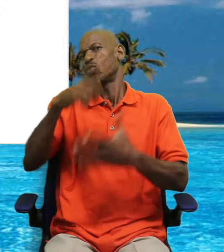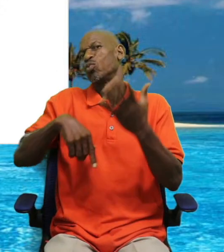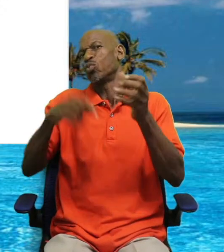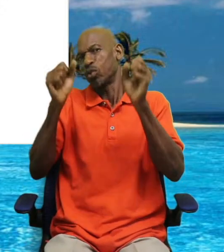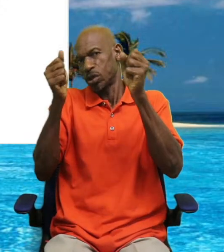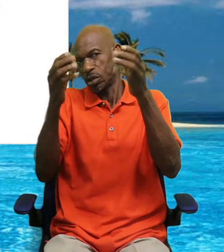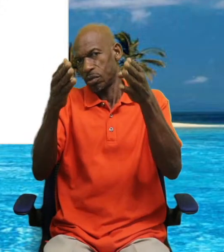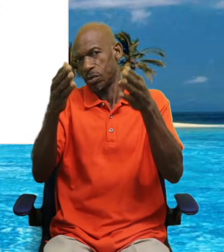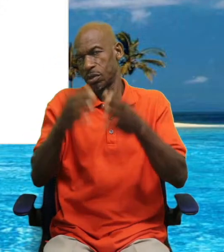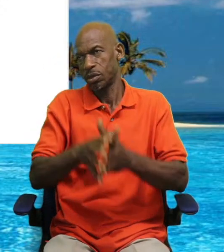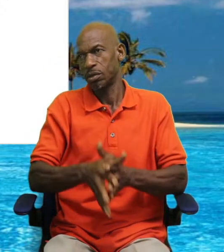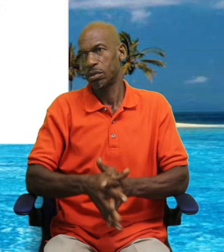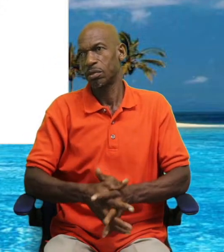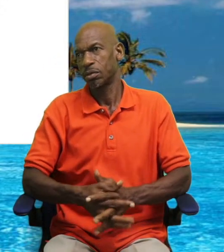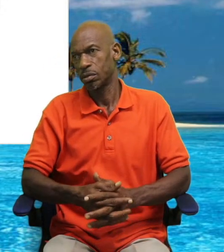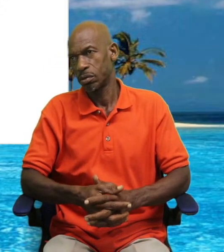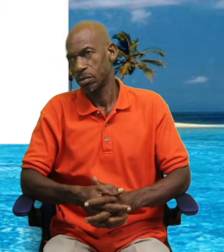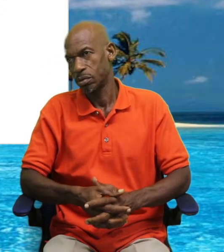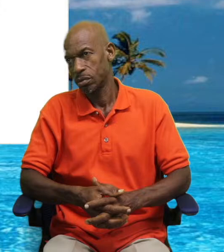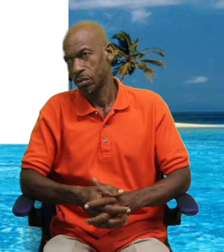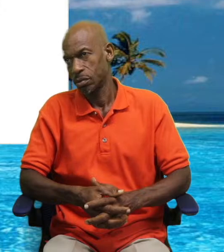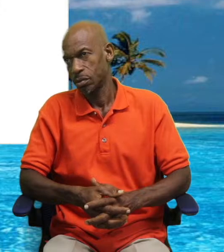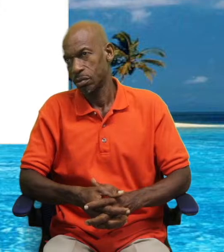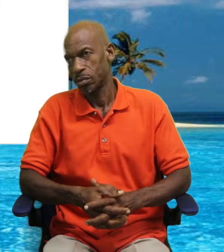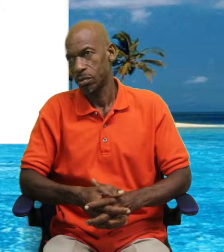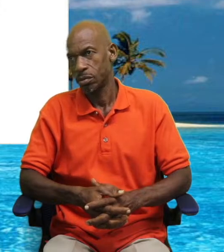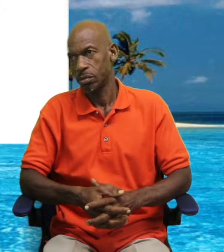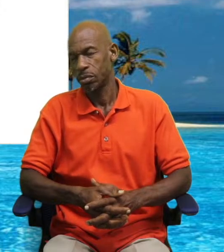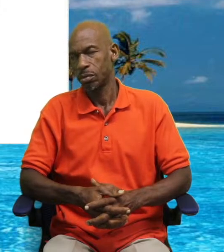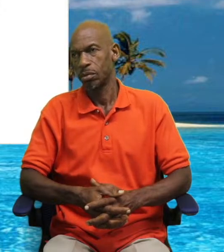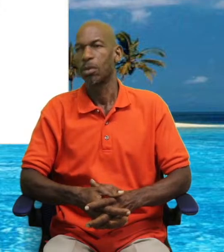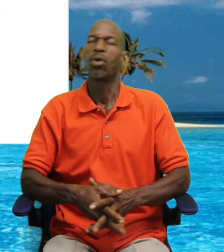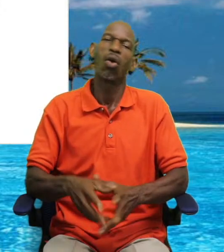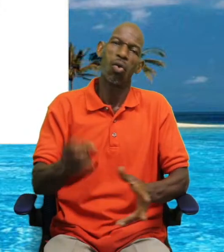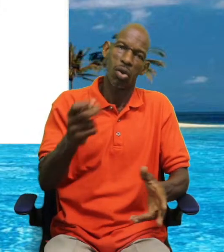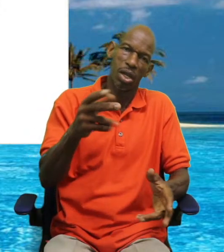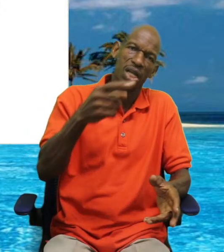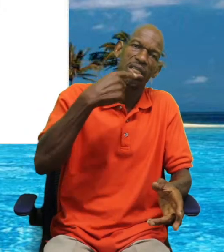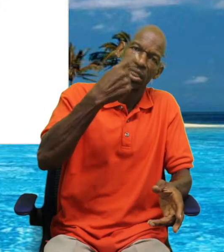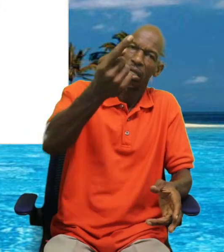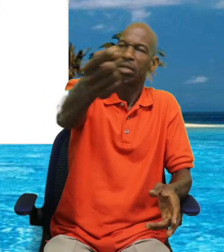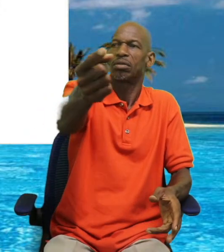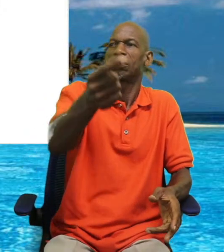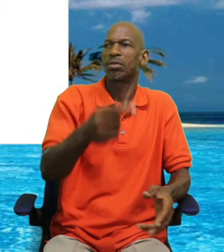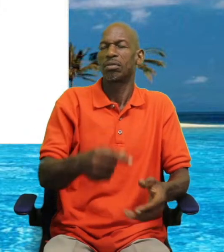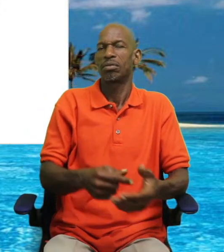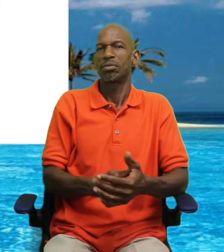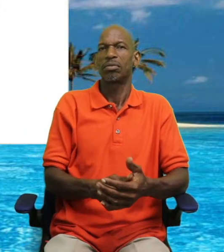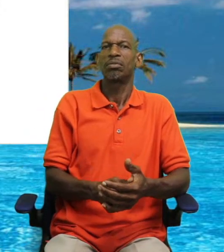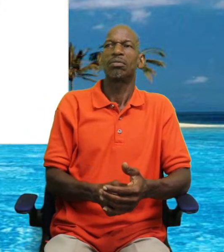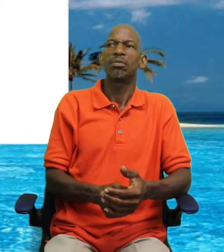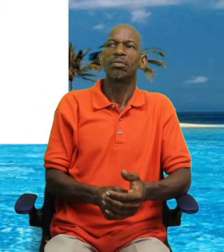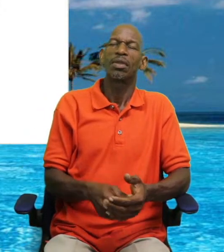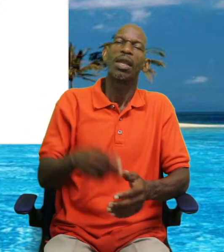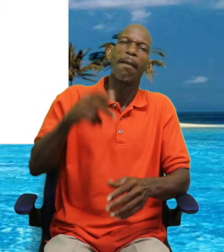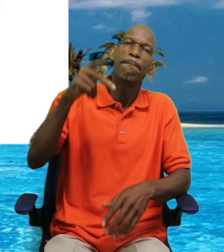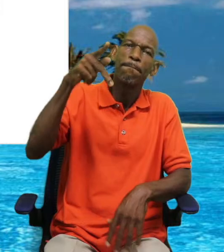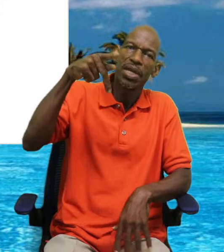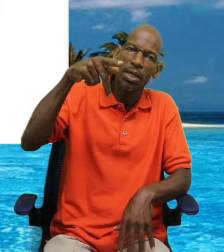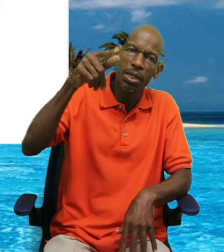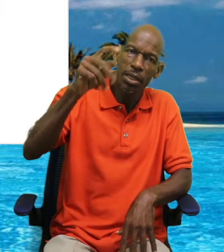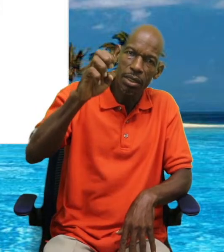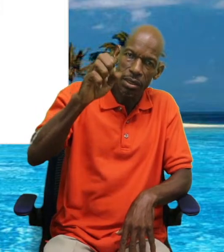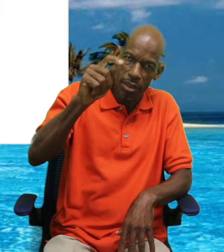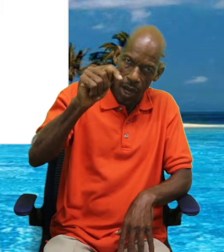But I will actually give you the subject this time. This is the subject. This is the subject. What pronoun are you